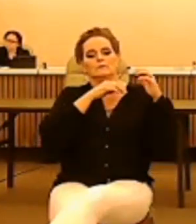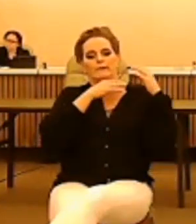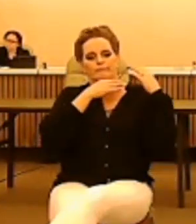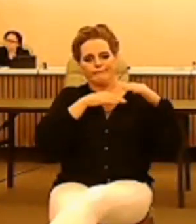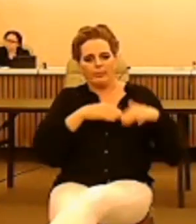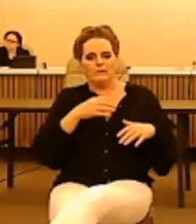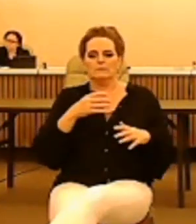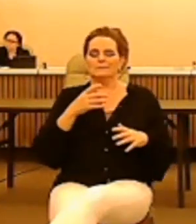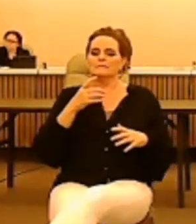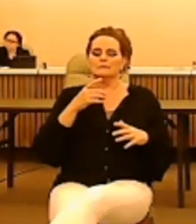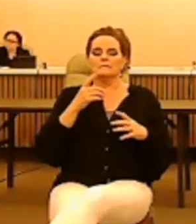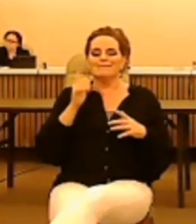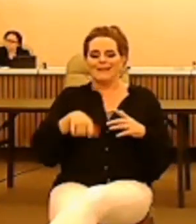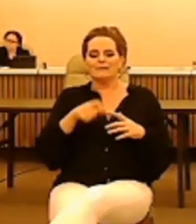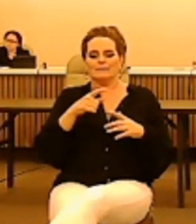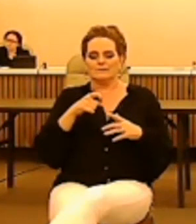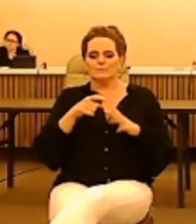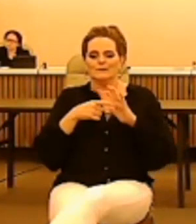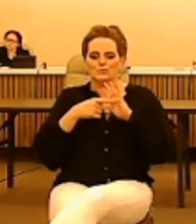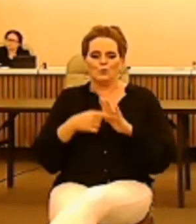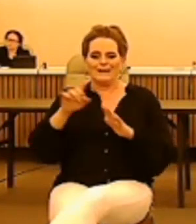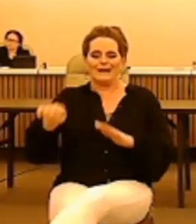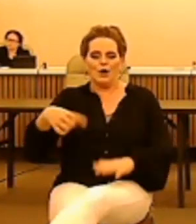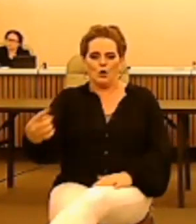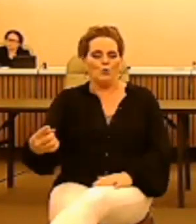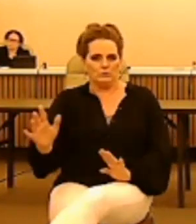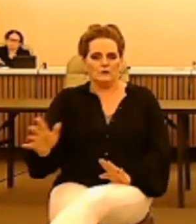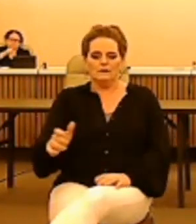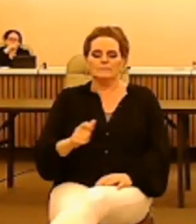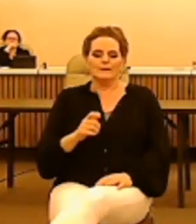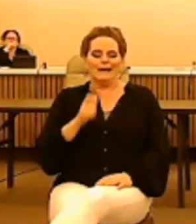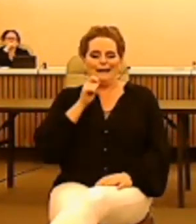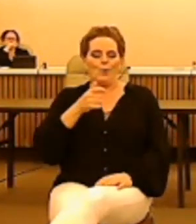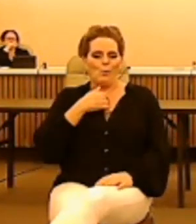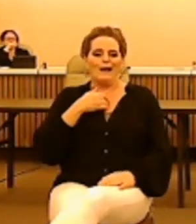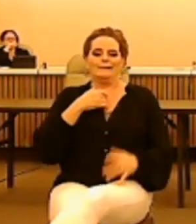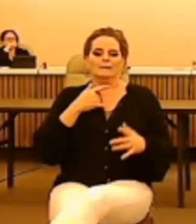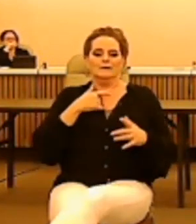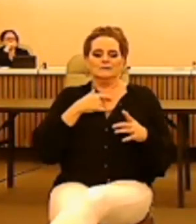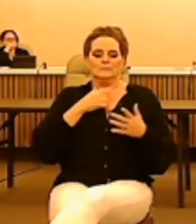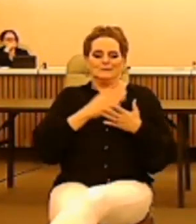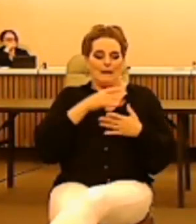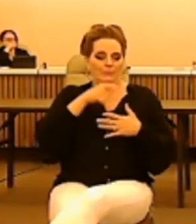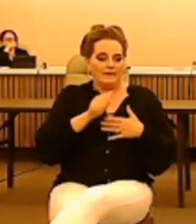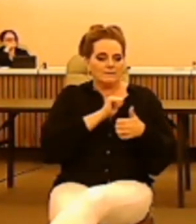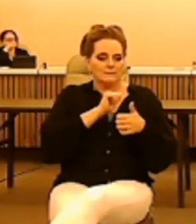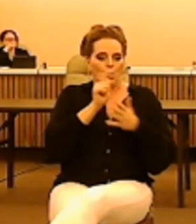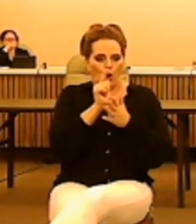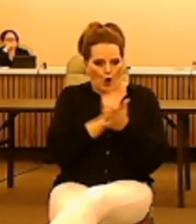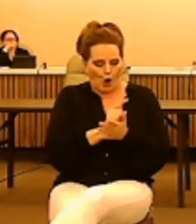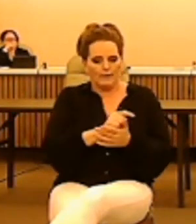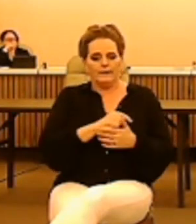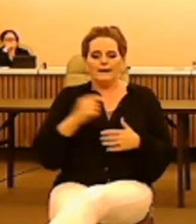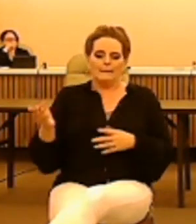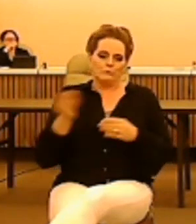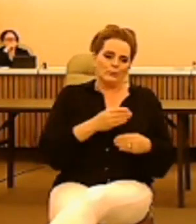that, that should stand on its own 2 feet. It should stand on its own merits. I don't want to hold up this law and bringing these